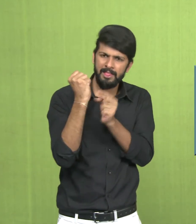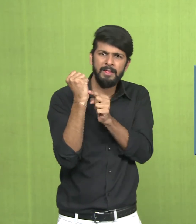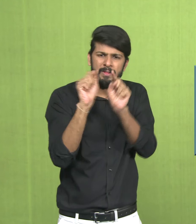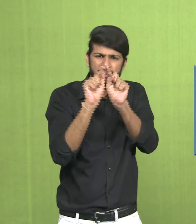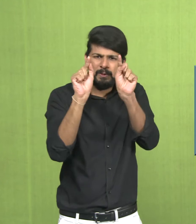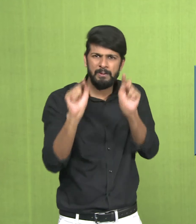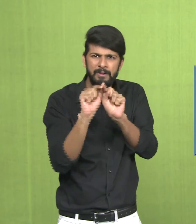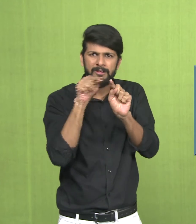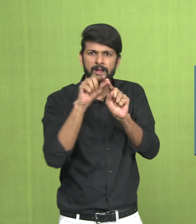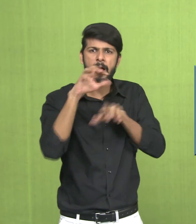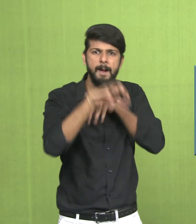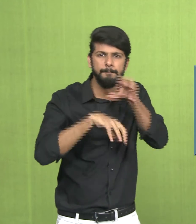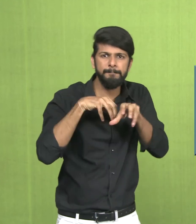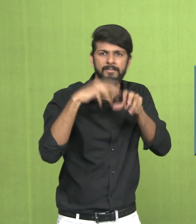Then there would also be seals.